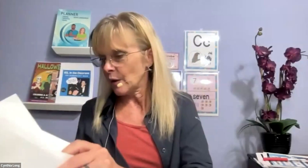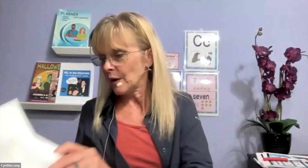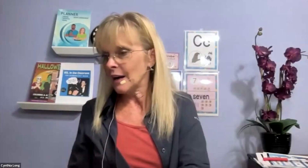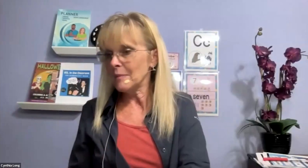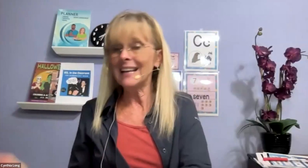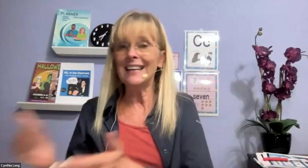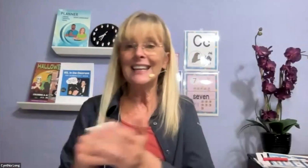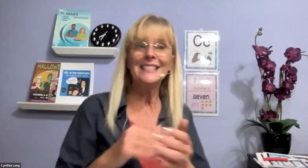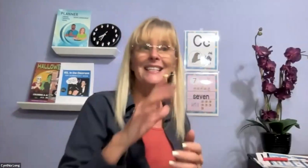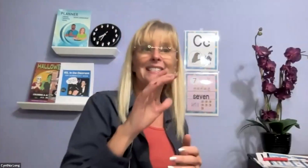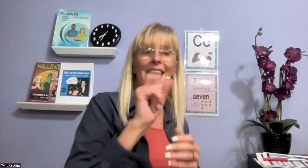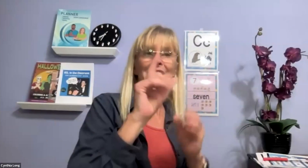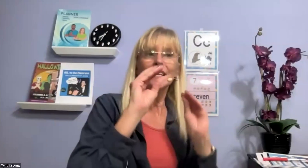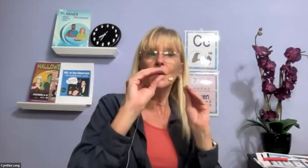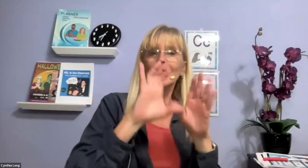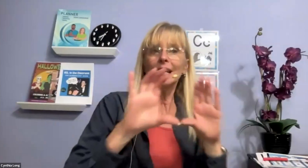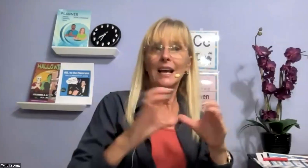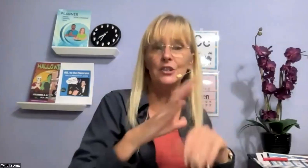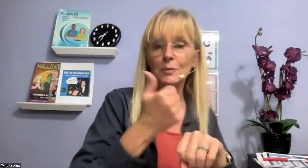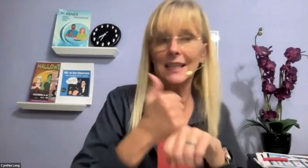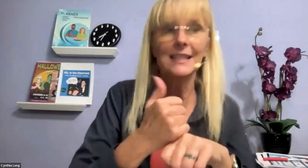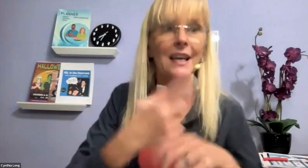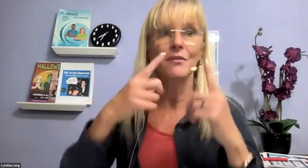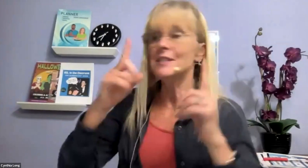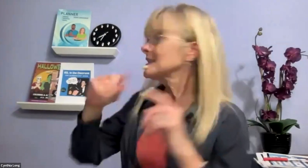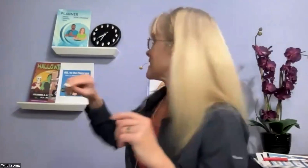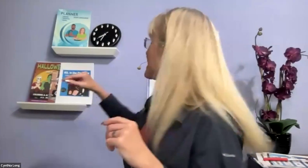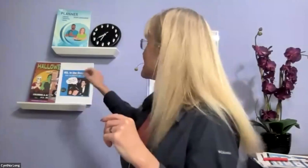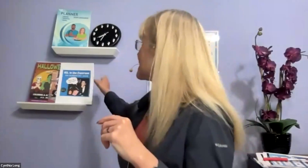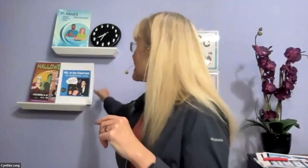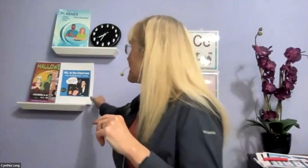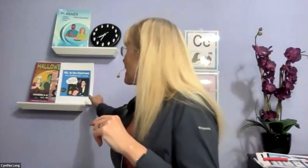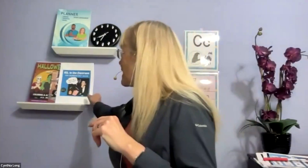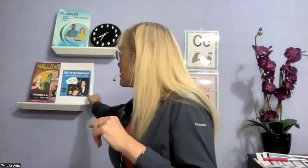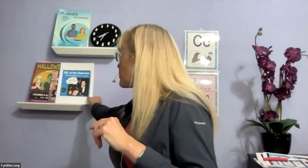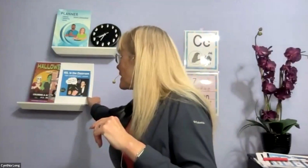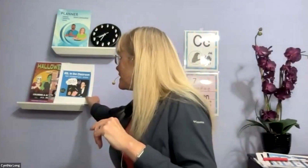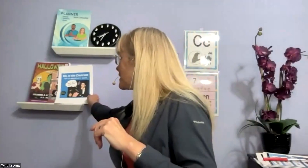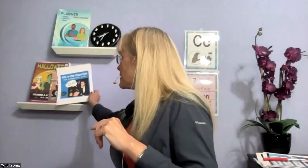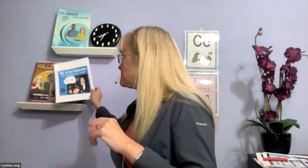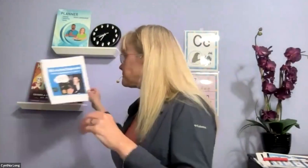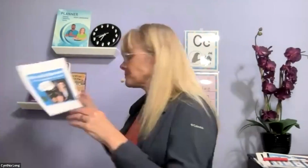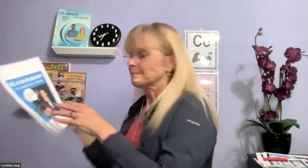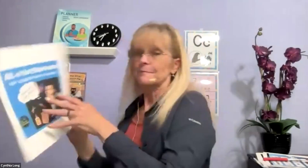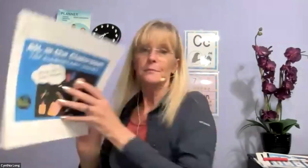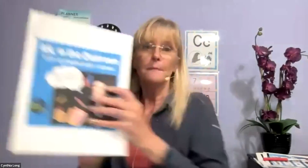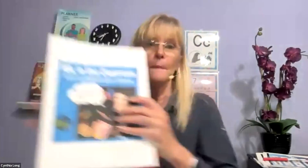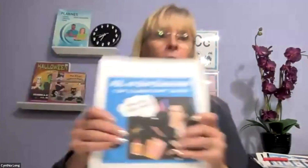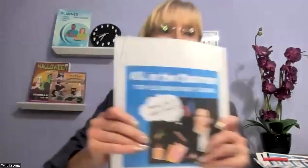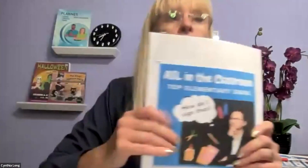know, again, this is ASL in the classroom getting set up for success. Right here, you